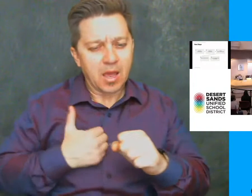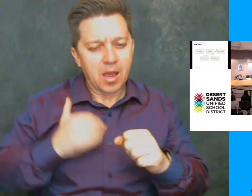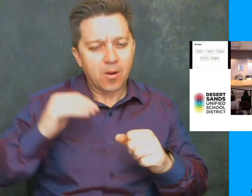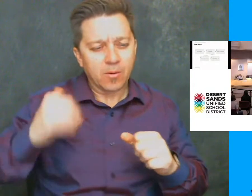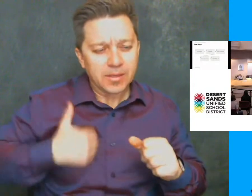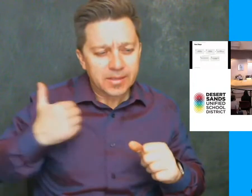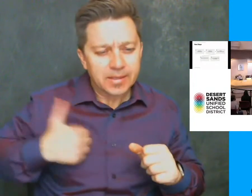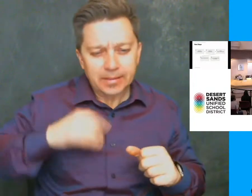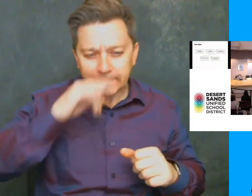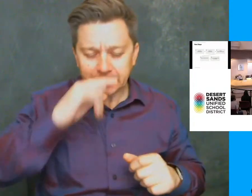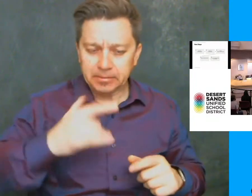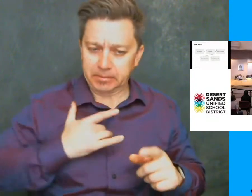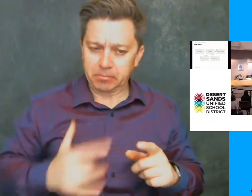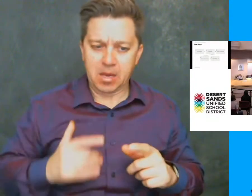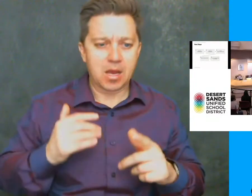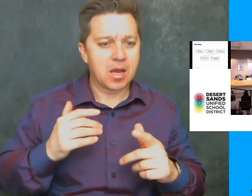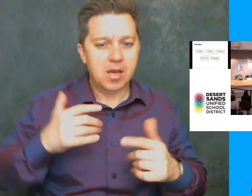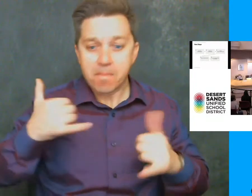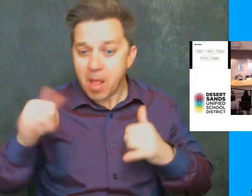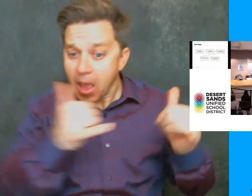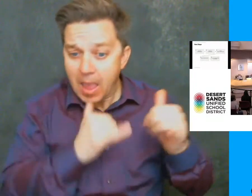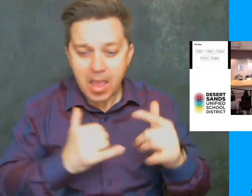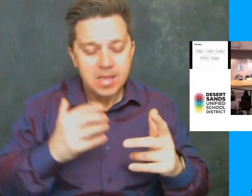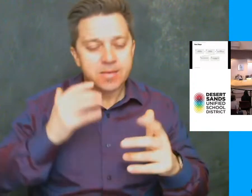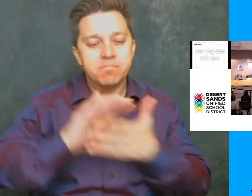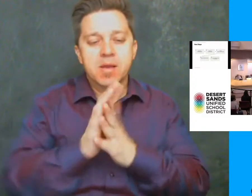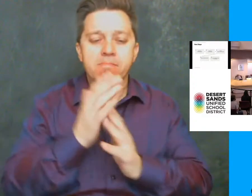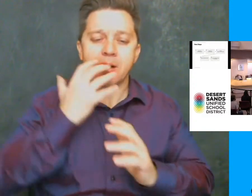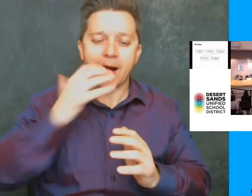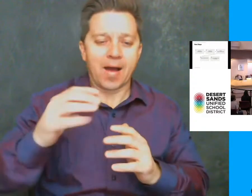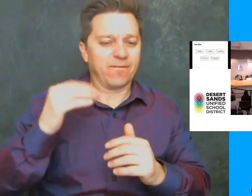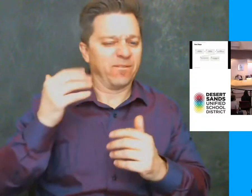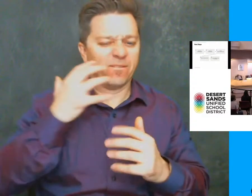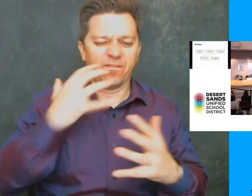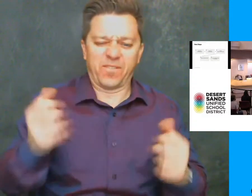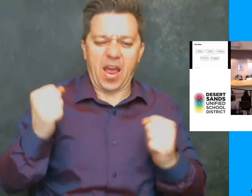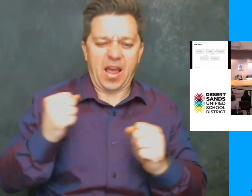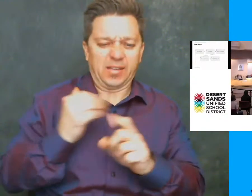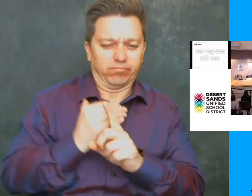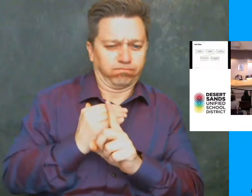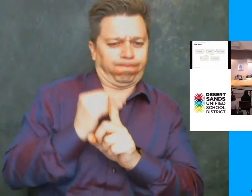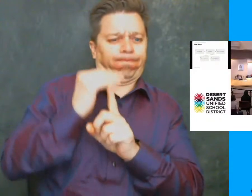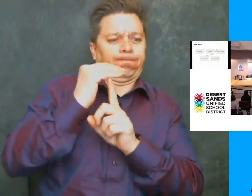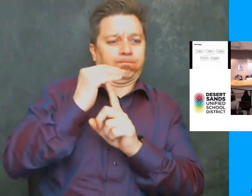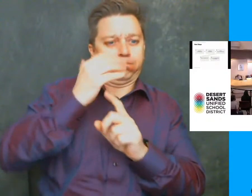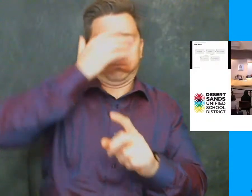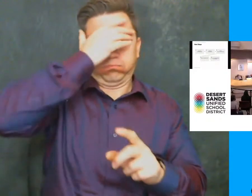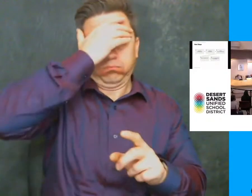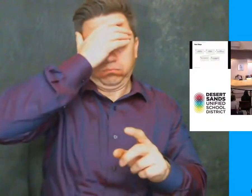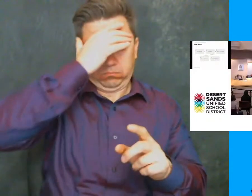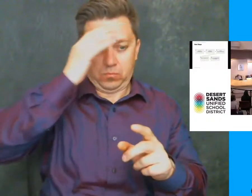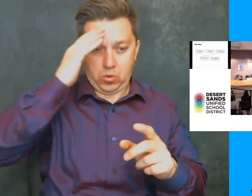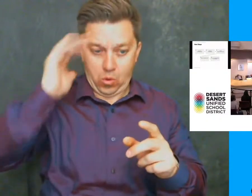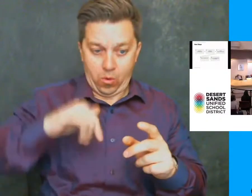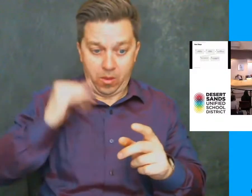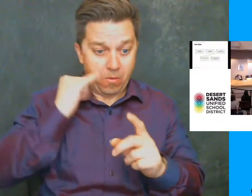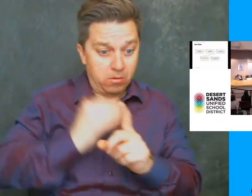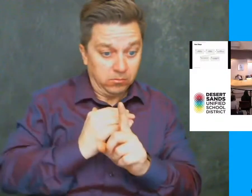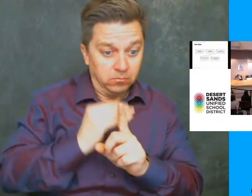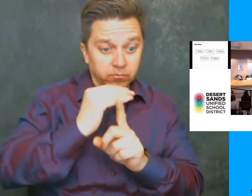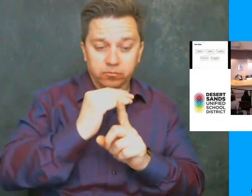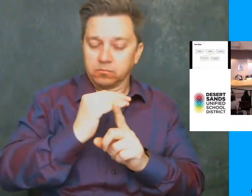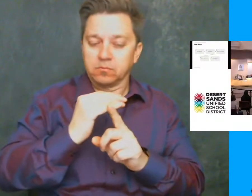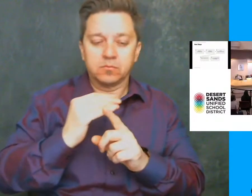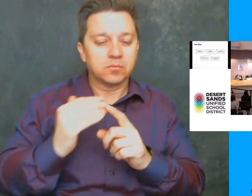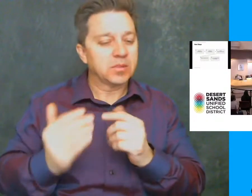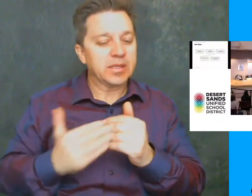to overheat fairly quickly. And for some of us that know that once you get overheated like that, it's easier to become overheated